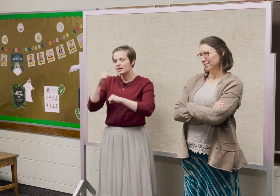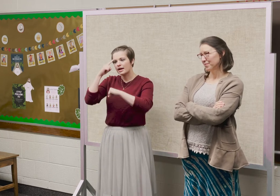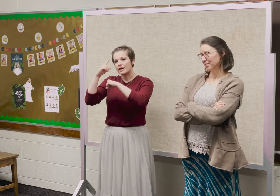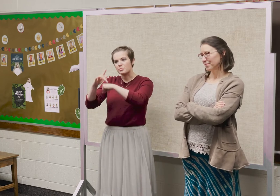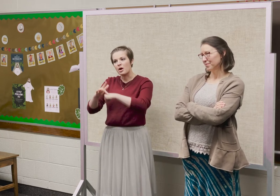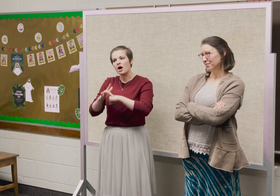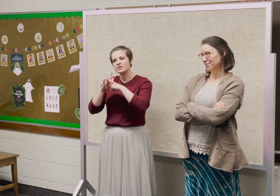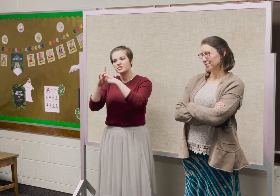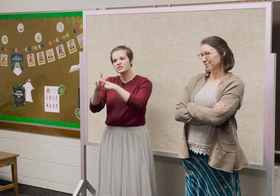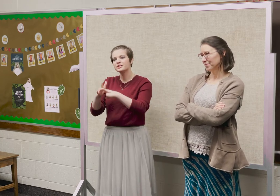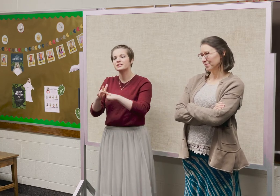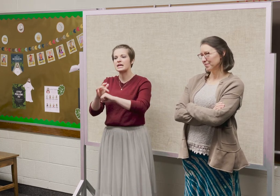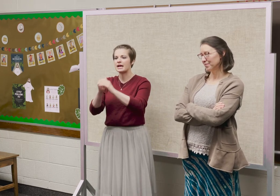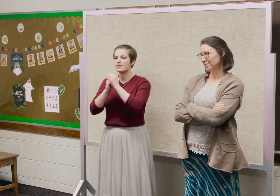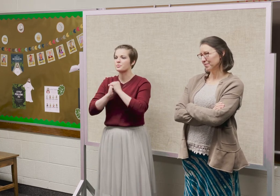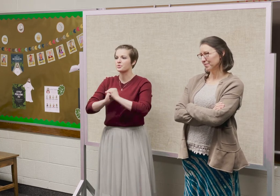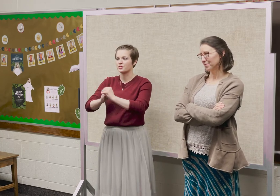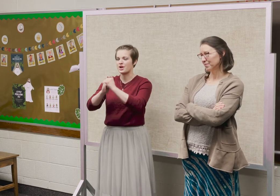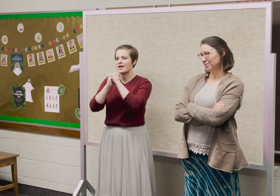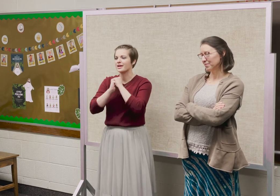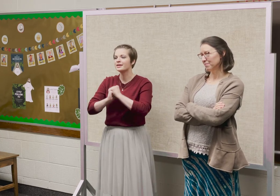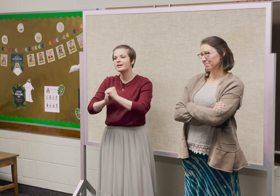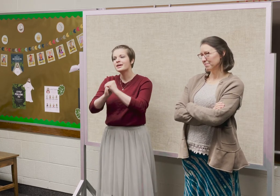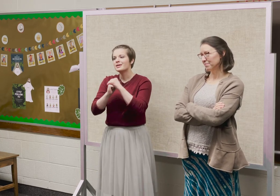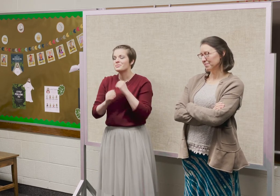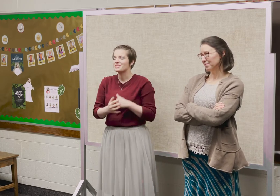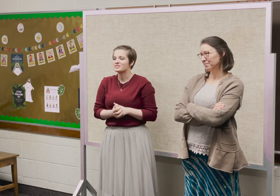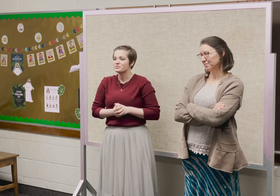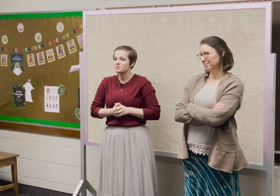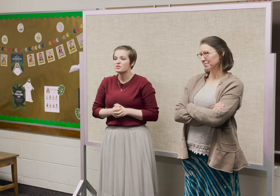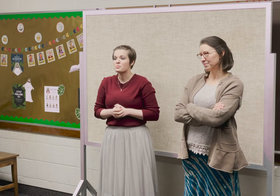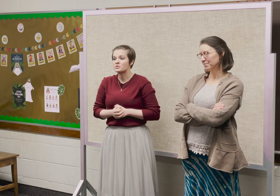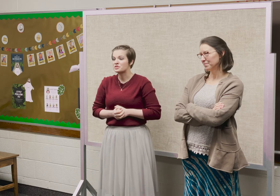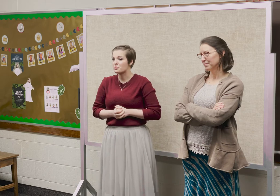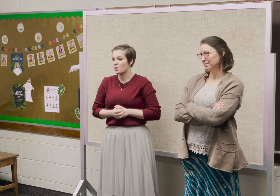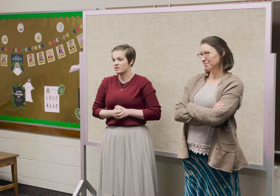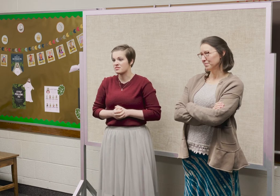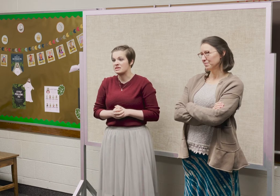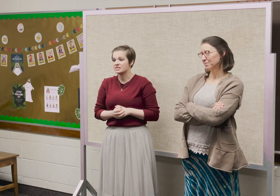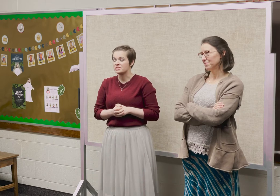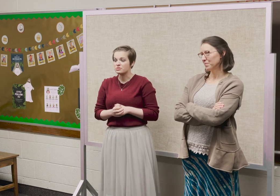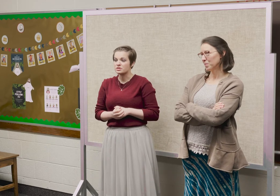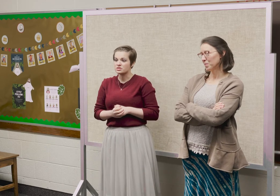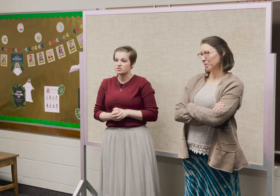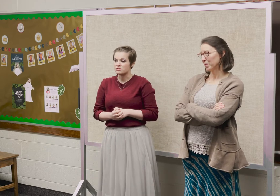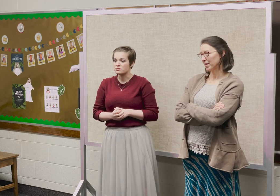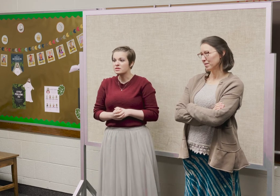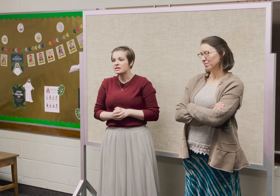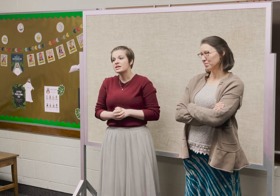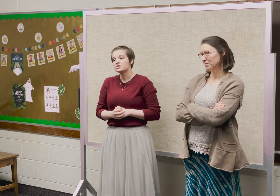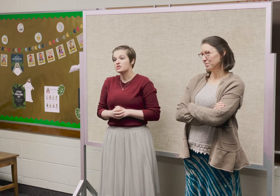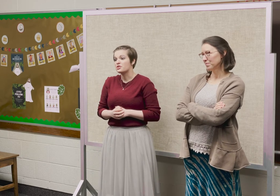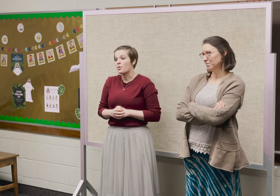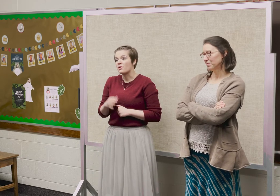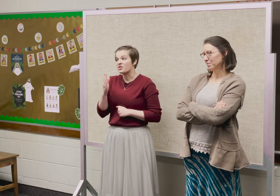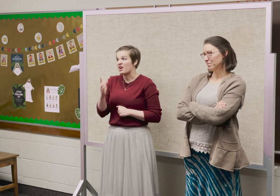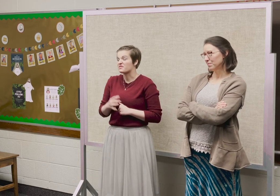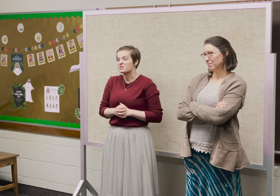how to ponder, and how to pray. Mm-hmm. Because those are the most important things that you can do to know your Heavenly